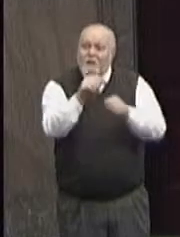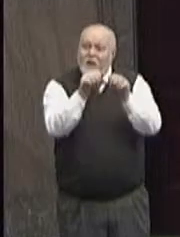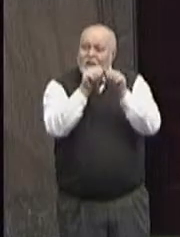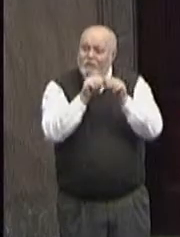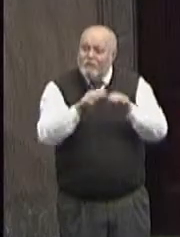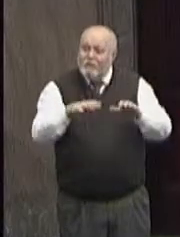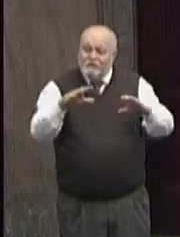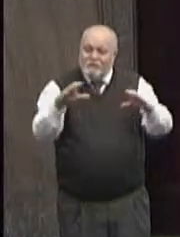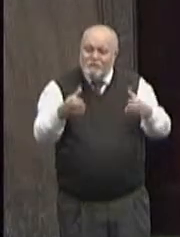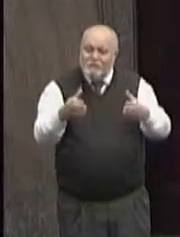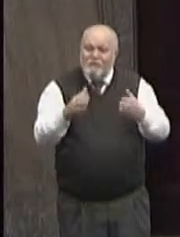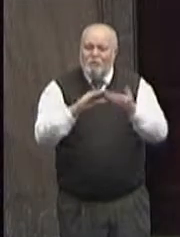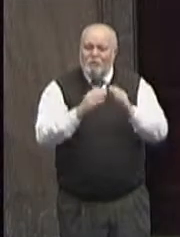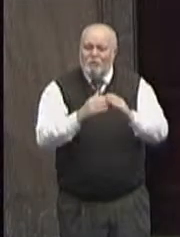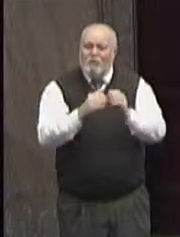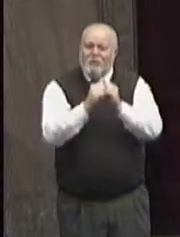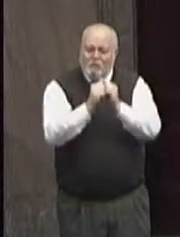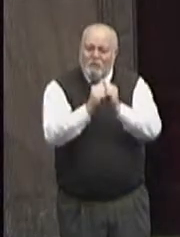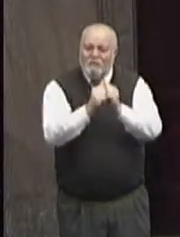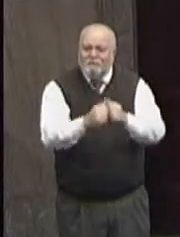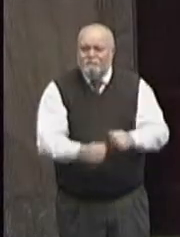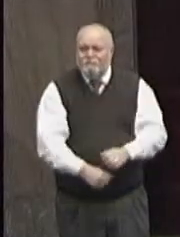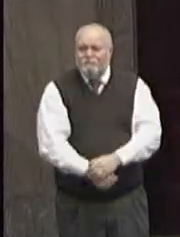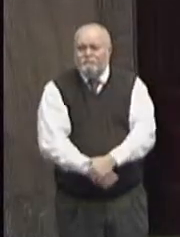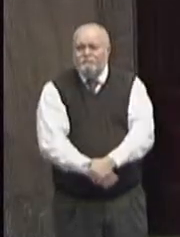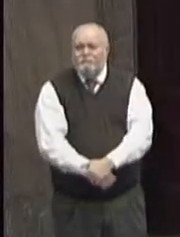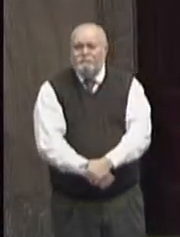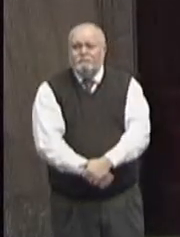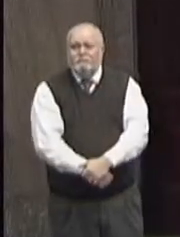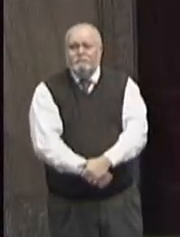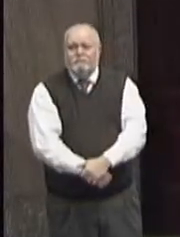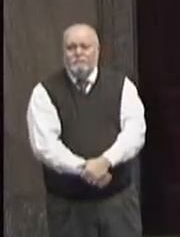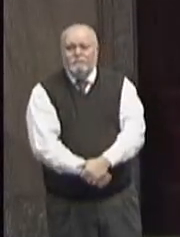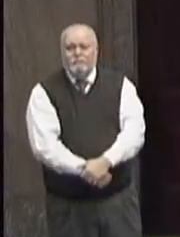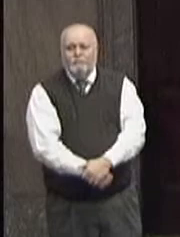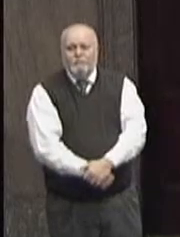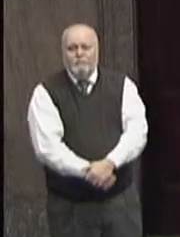our community. Amen. Amen.